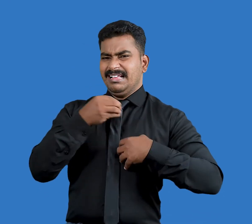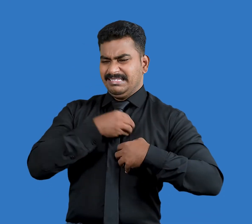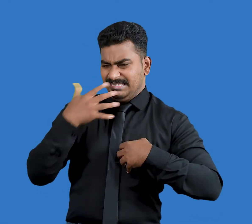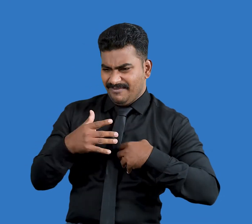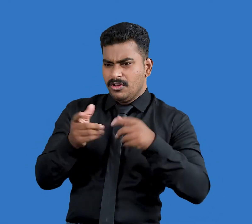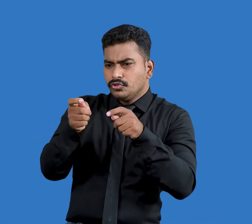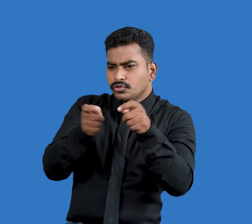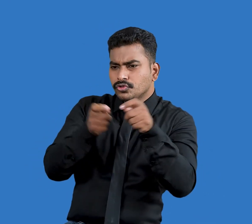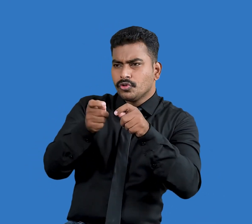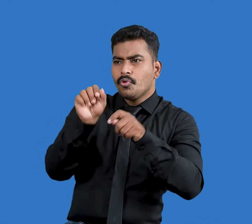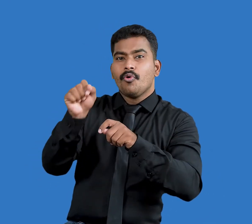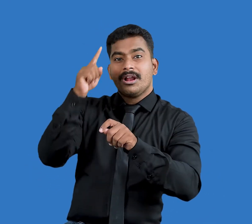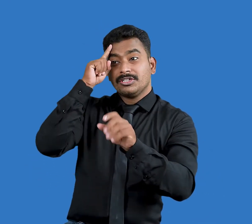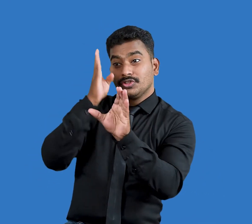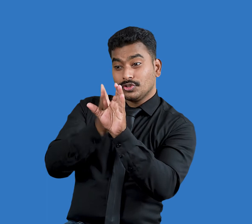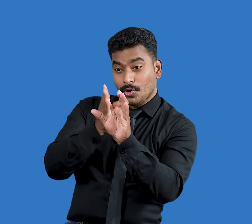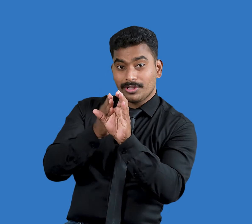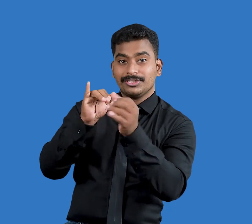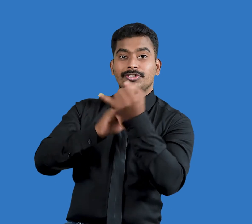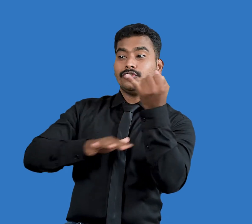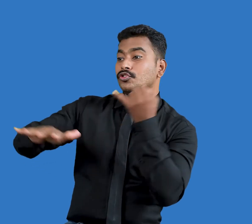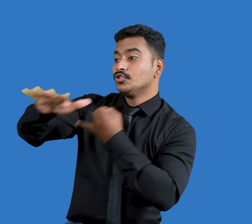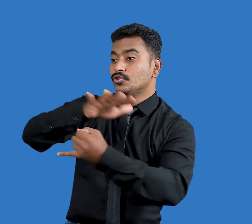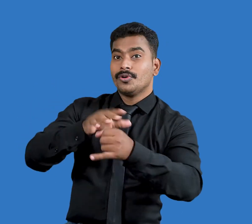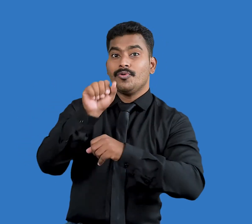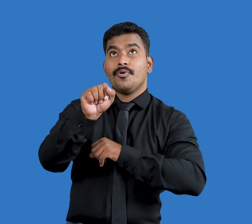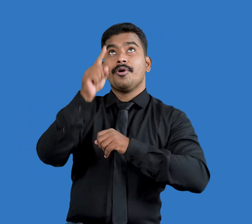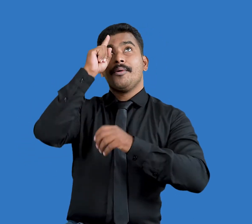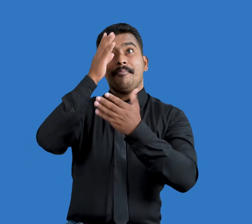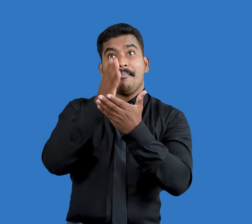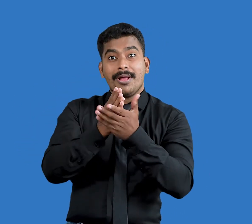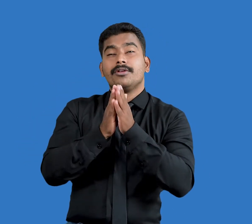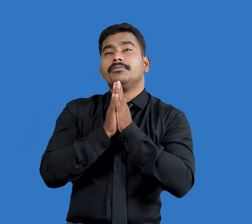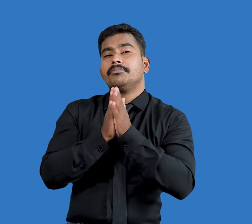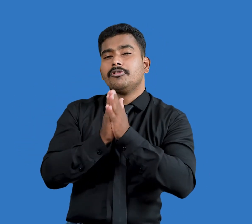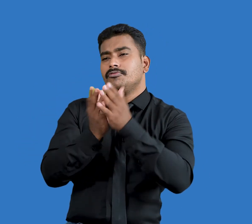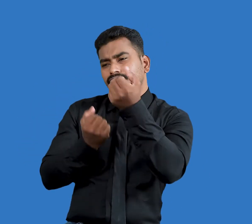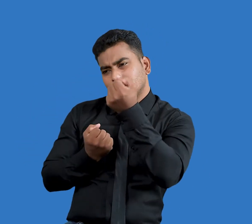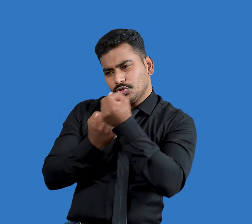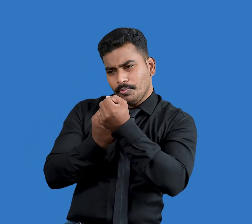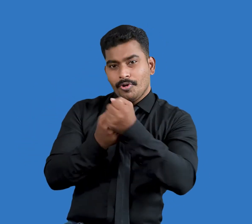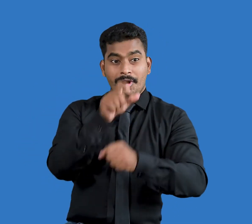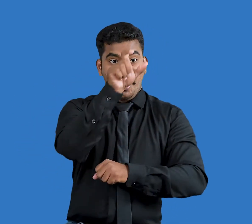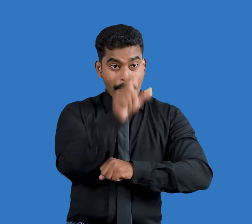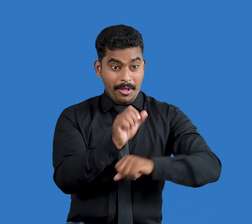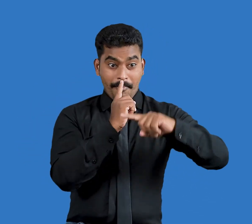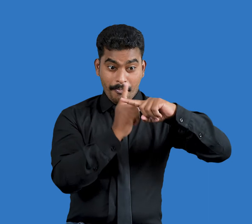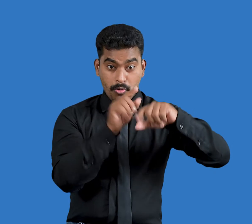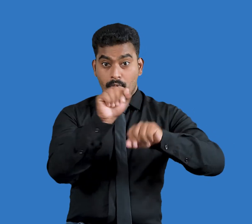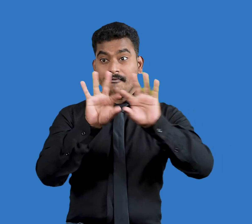addresses psychological, social, and spiritual suffering of patients and their families. Like